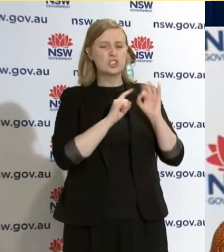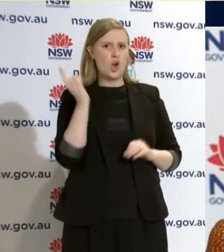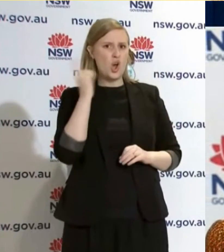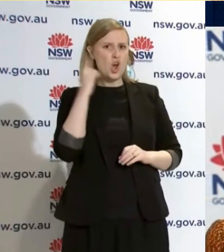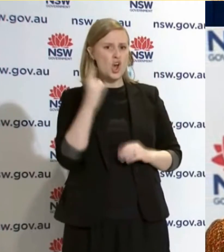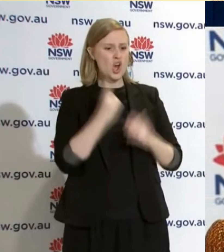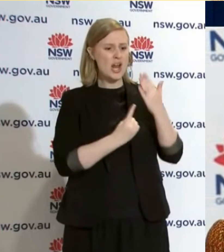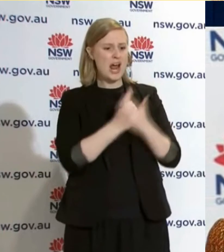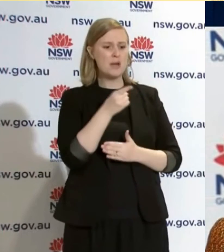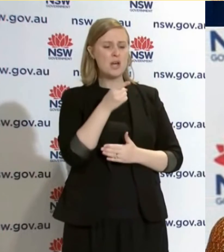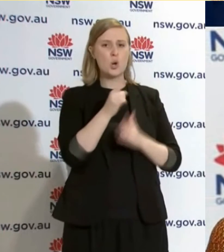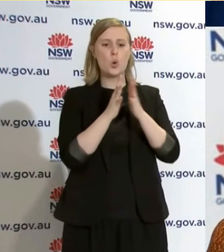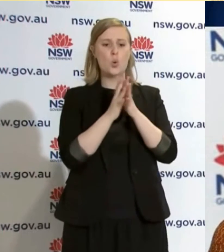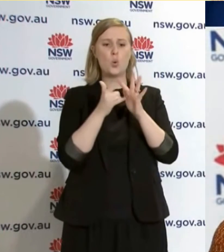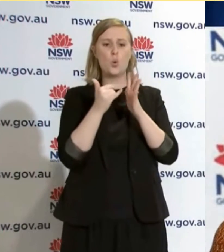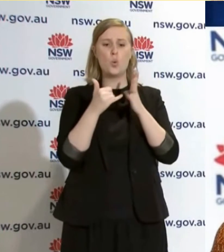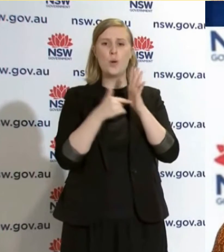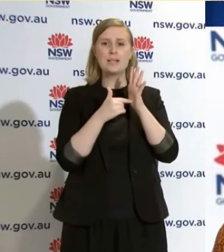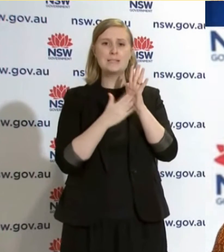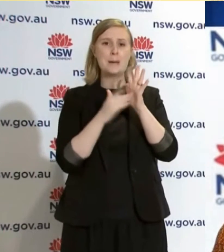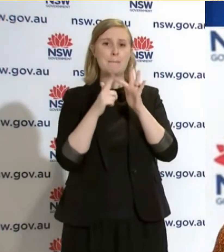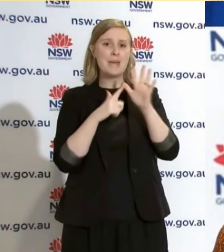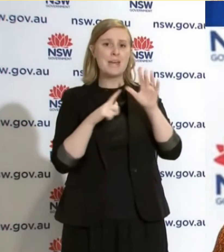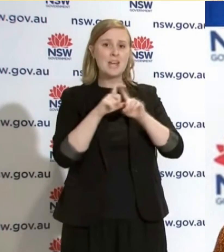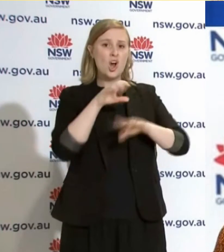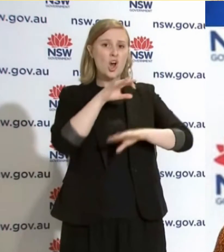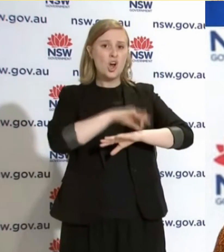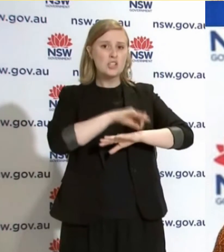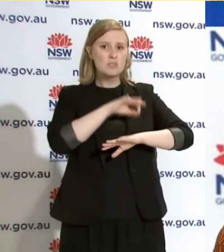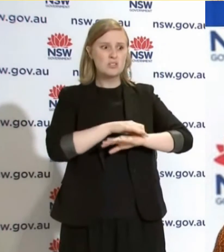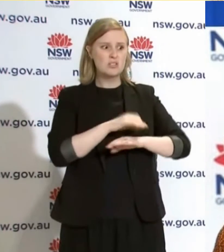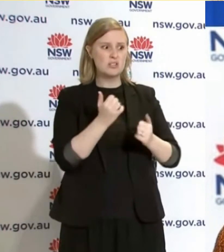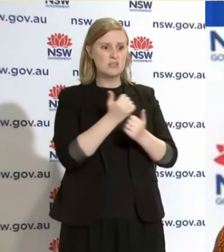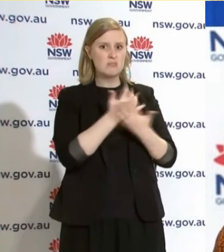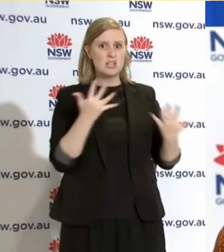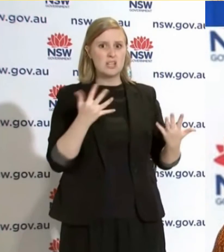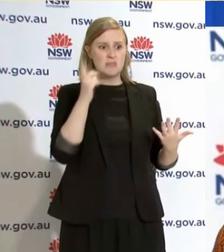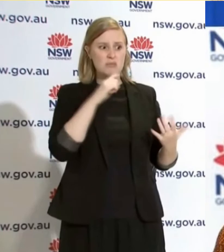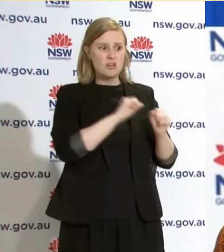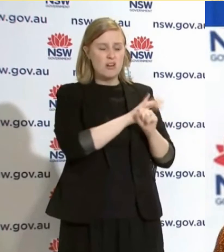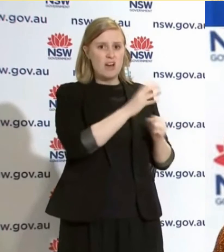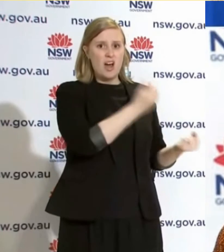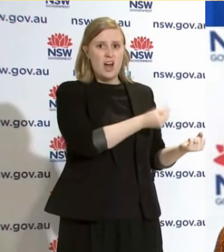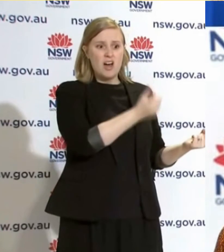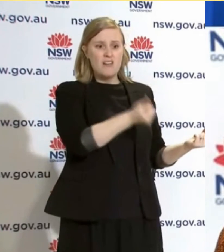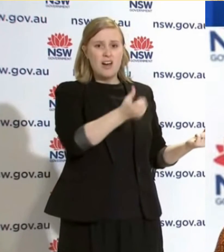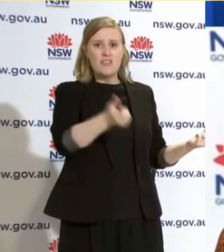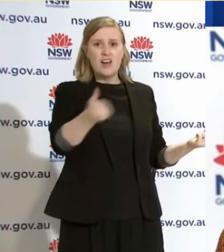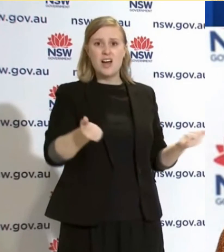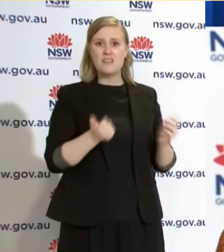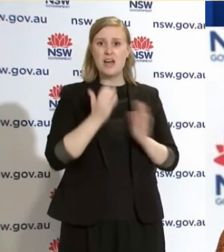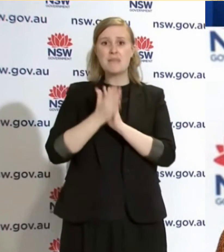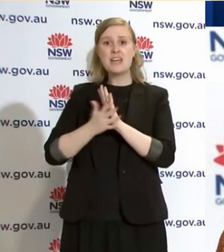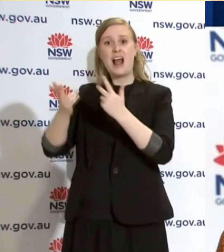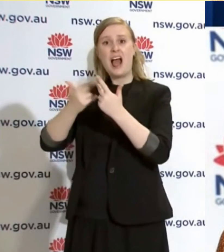the theatre list has been halved because beds are being put aside for COVID. They're concerned some of their patients will suffer heart attacks while they're waiting, potentially die.